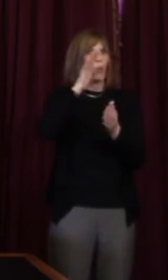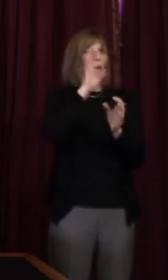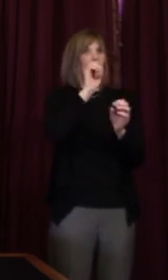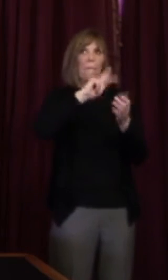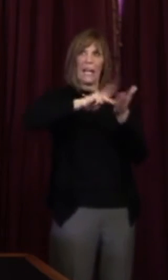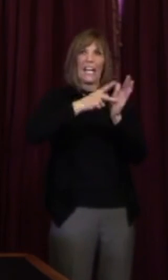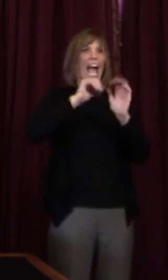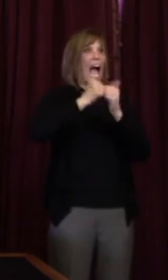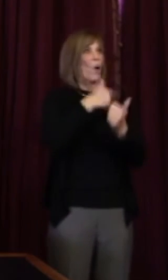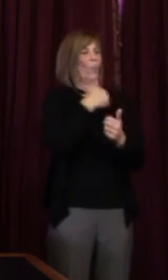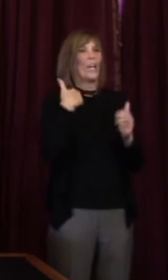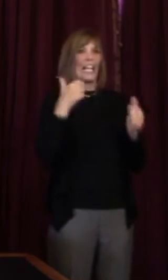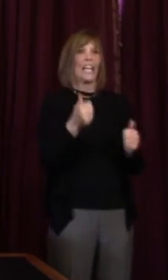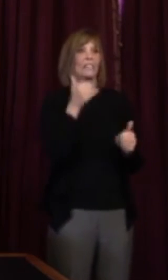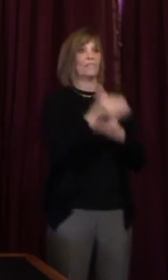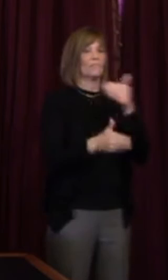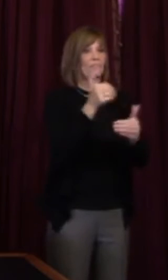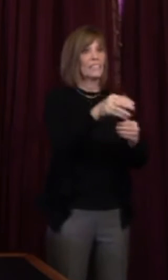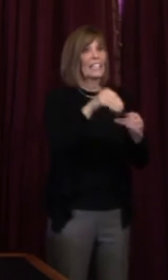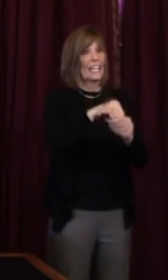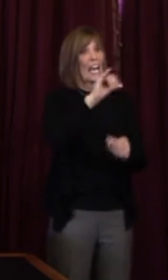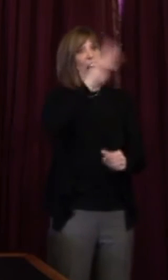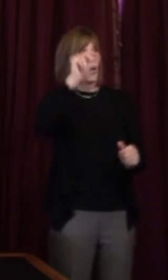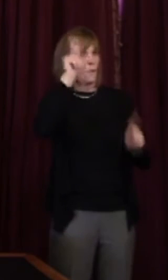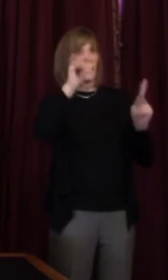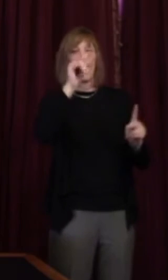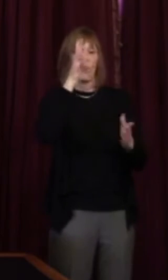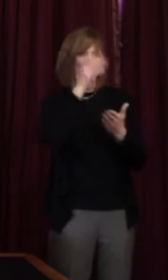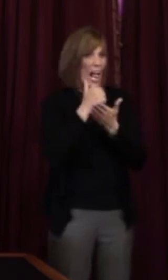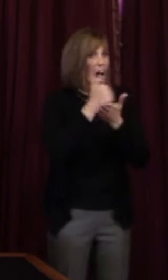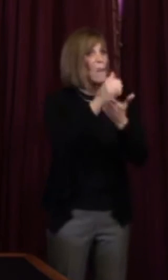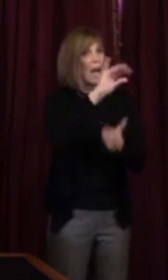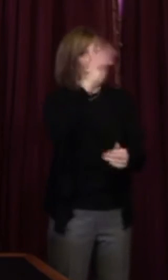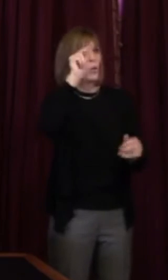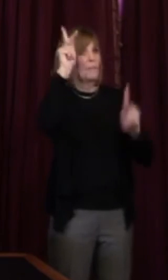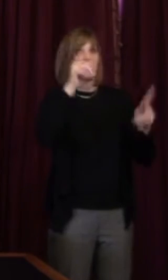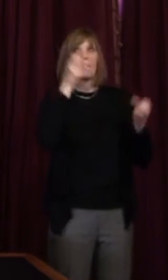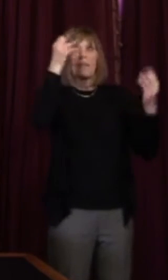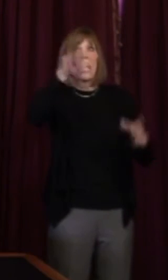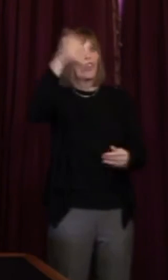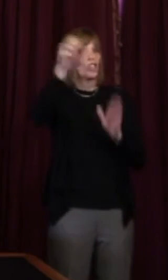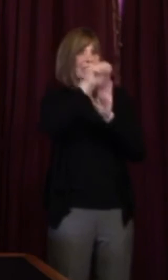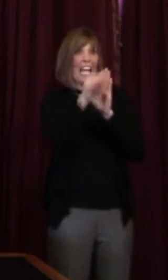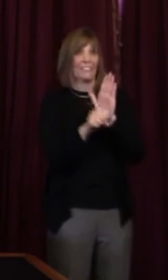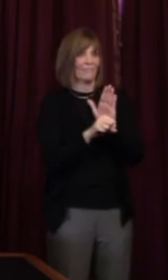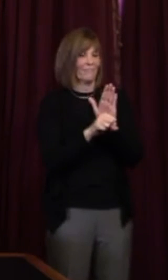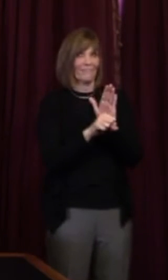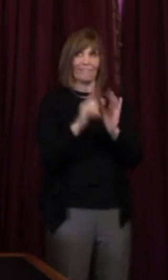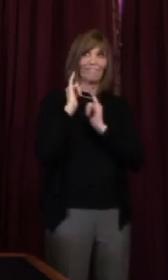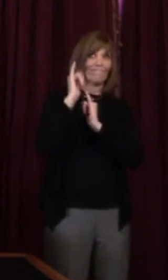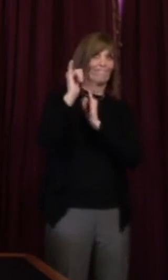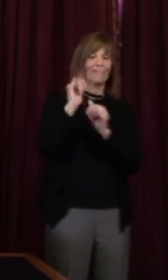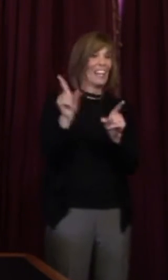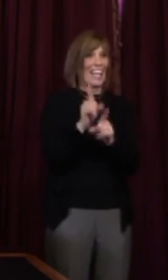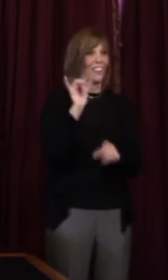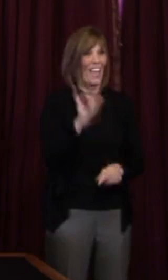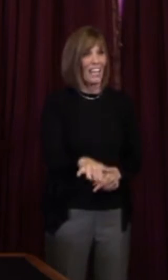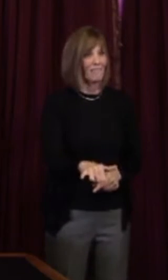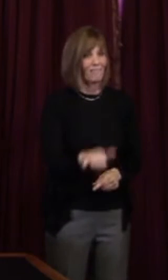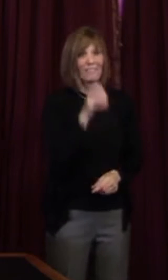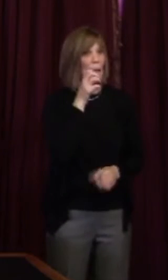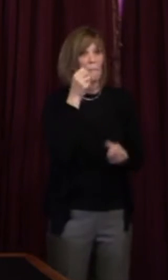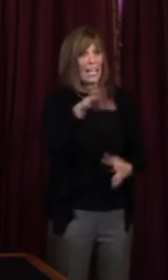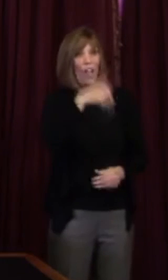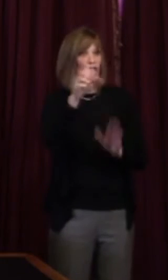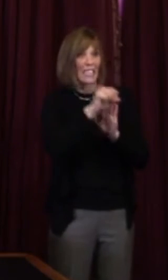of Iowans as we move forward. It just is. There's not a lot of other states that are in that same, they're in that